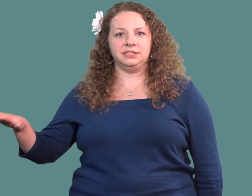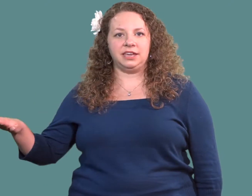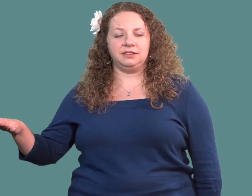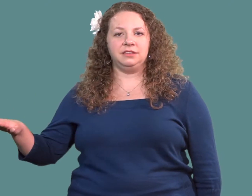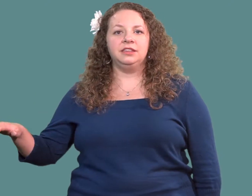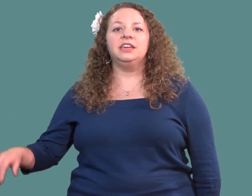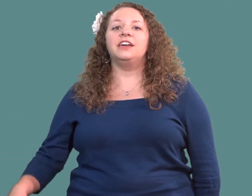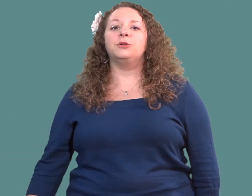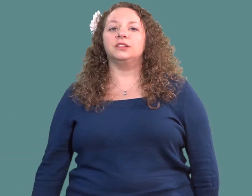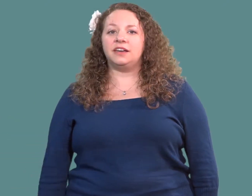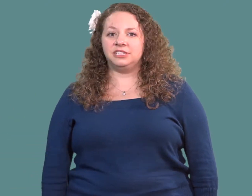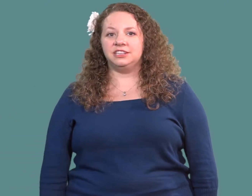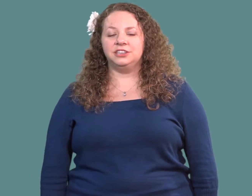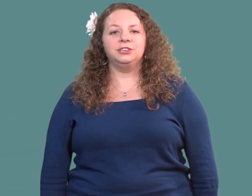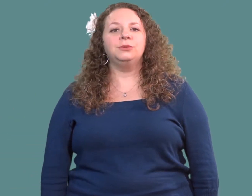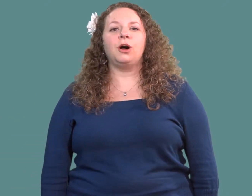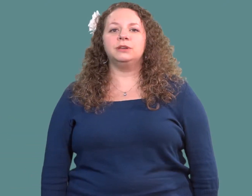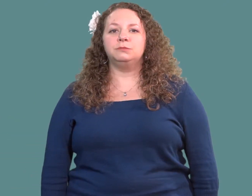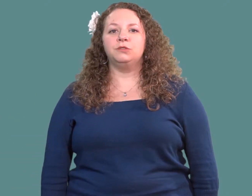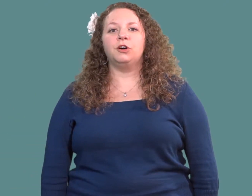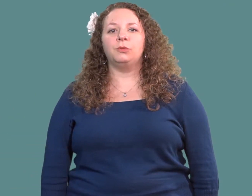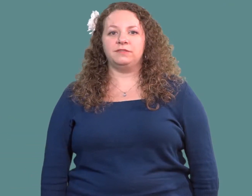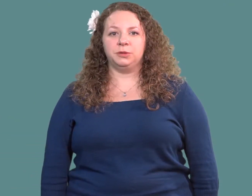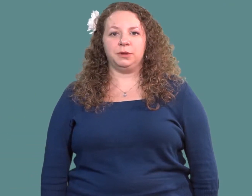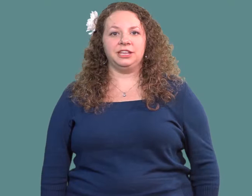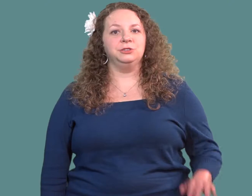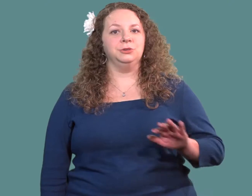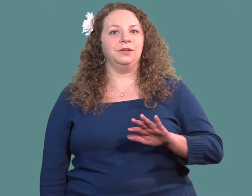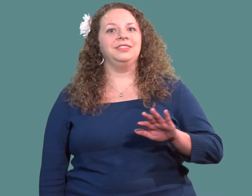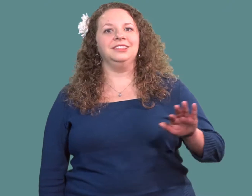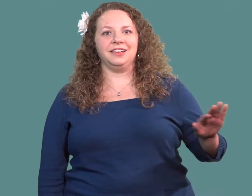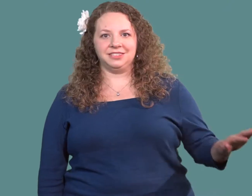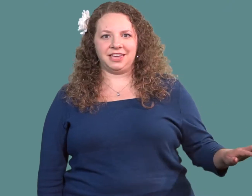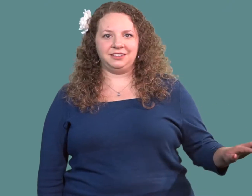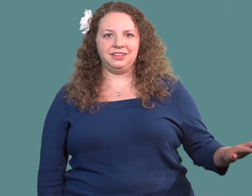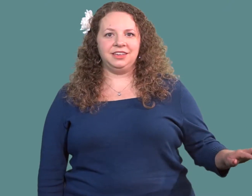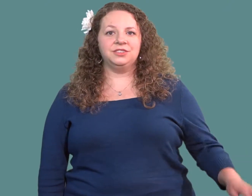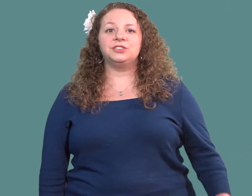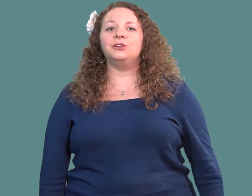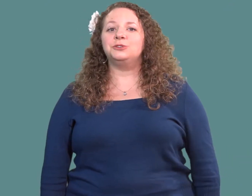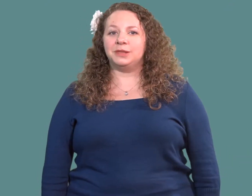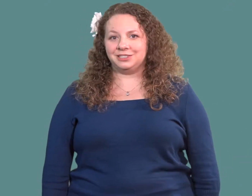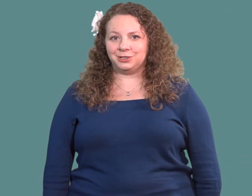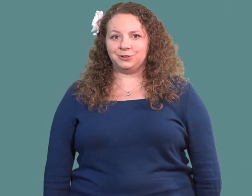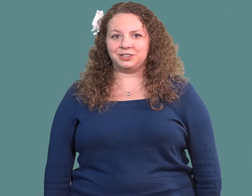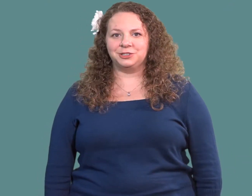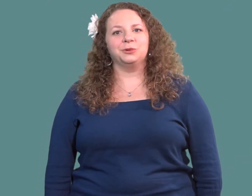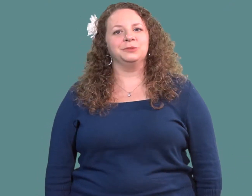side. If you are left-handed, you will always move away from your body to the left side. This also applies to the direction toward which